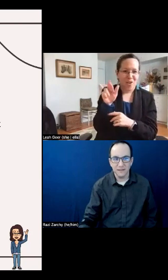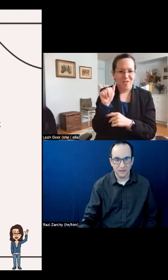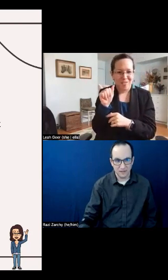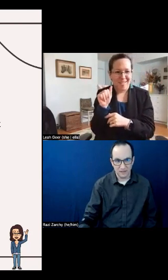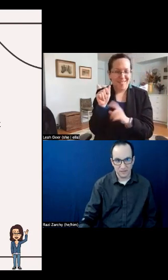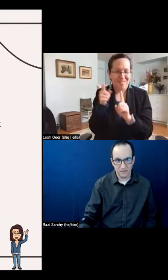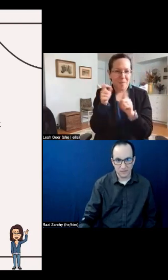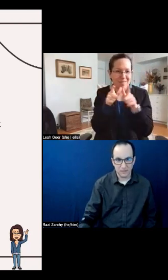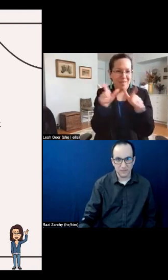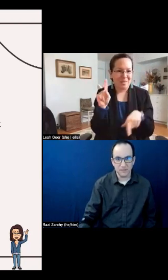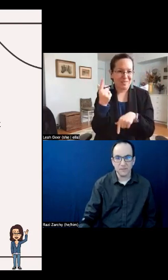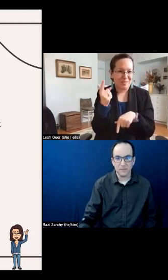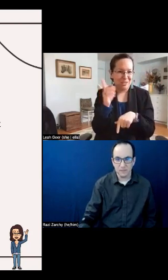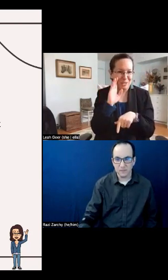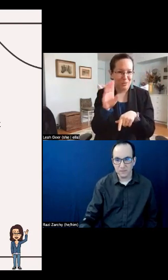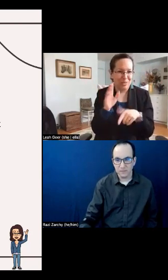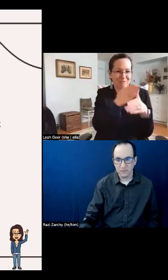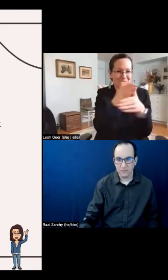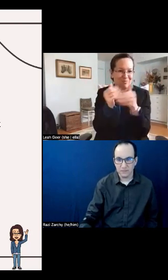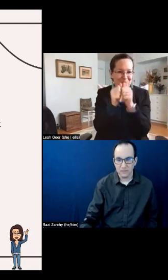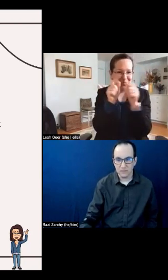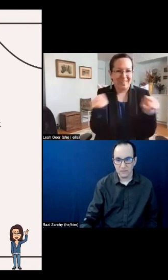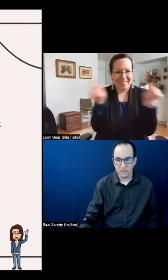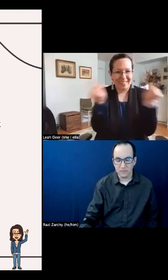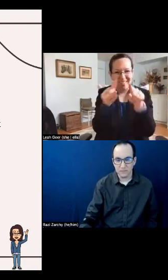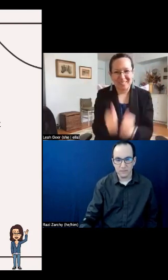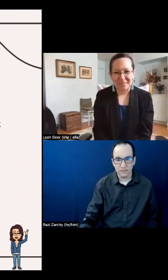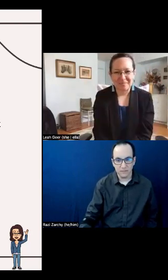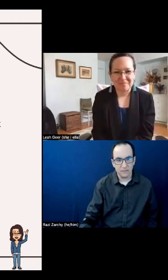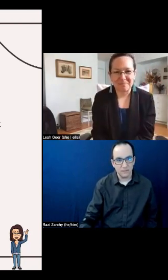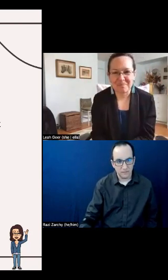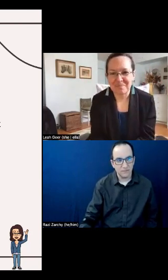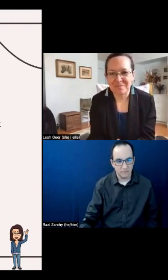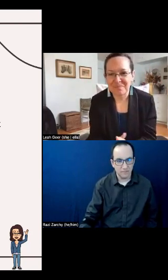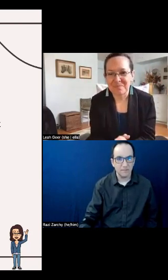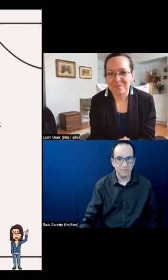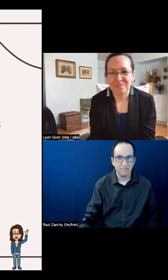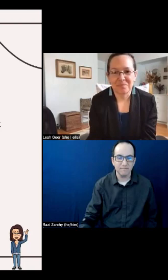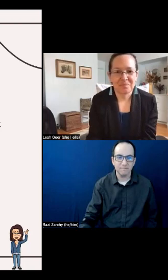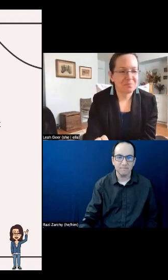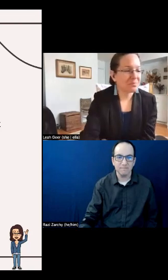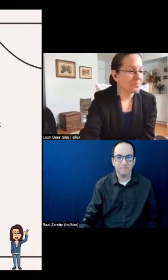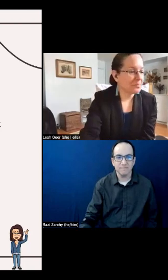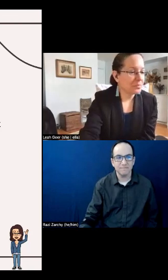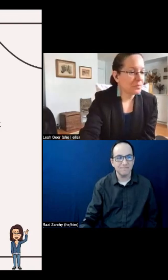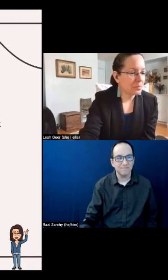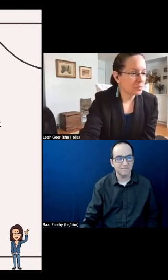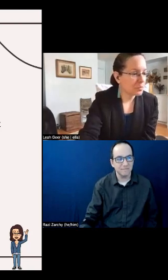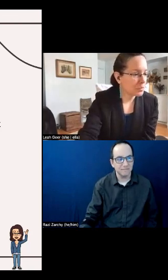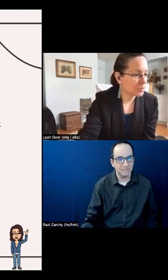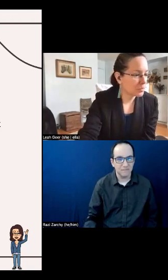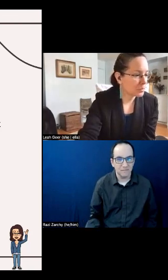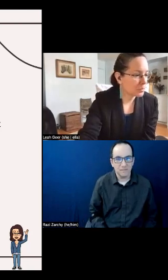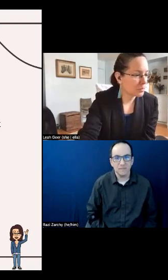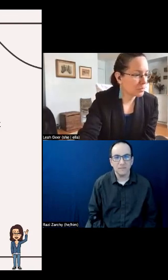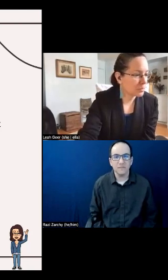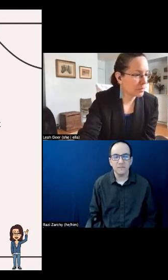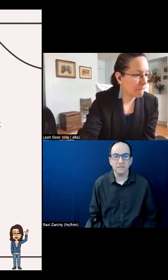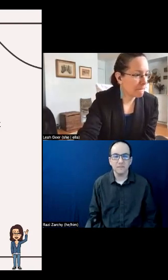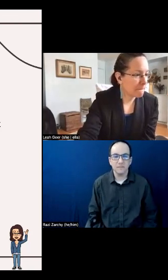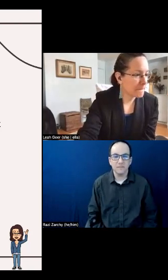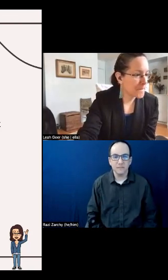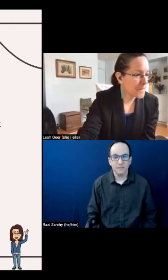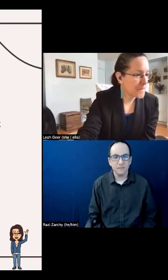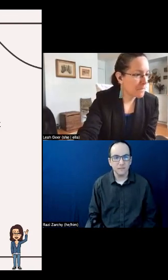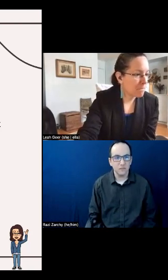participants. Either Kim or Laura will disperse those after the webinar. So you'll receive them after the close of our session